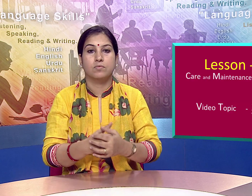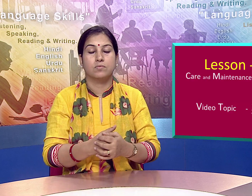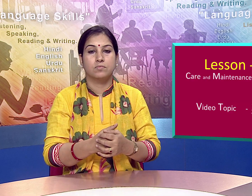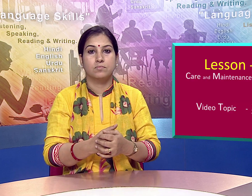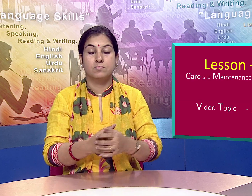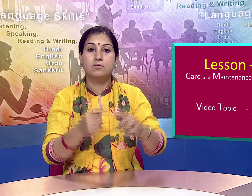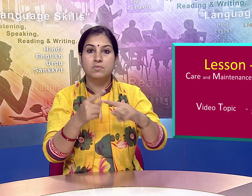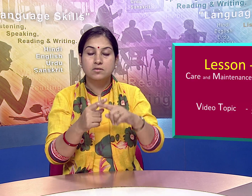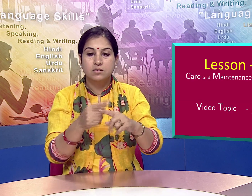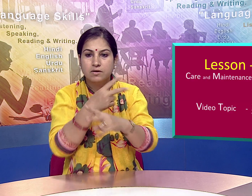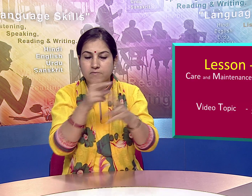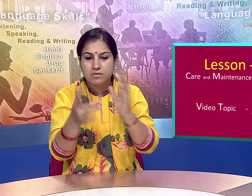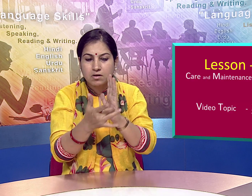and techniques